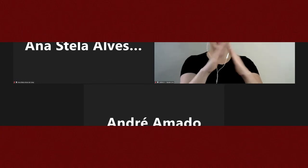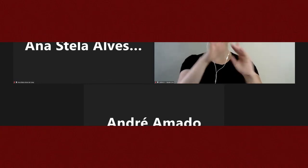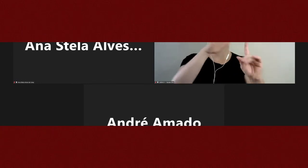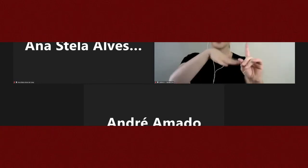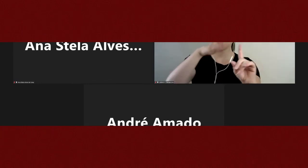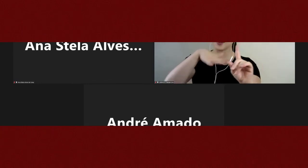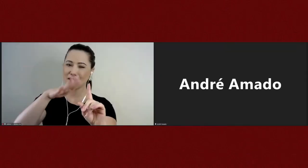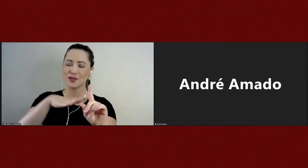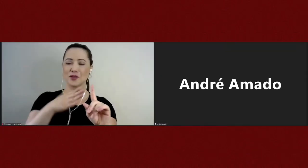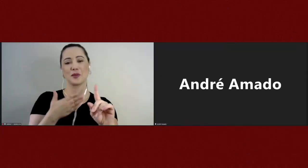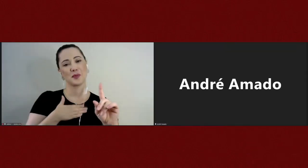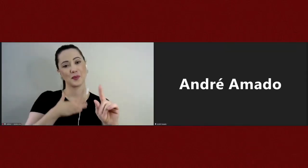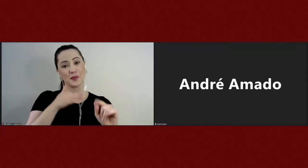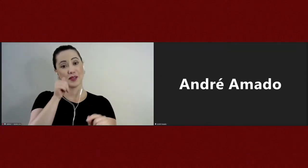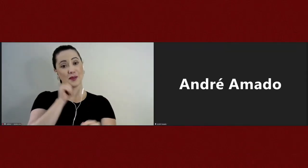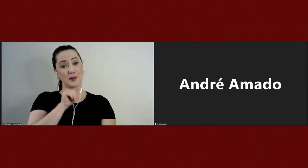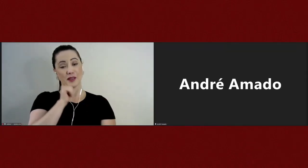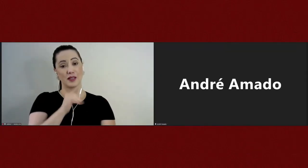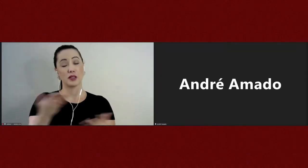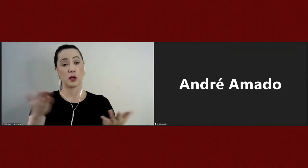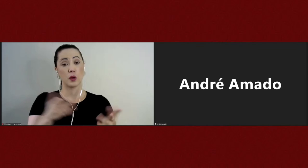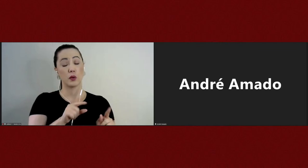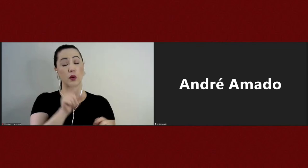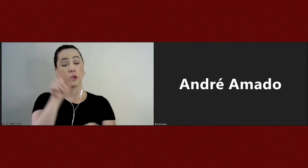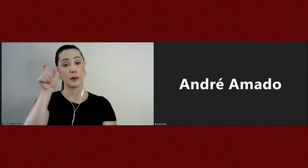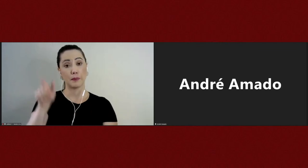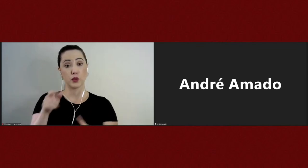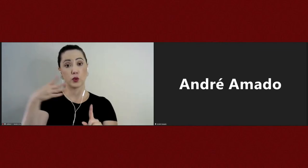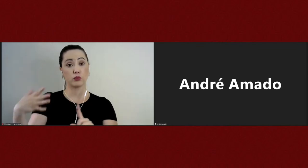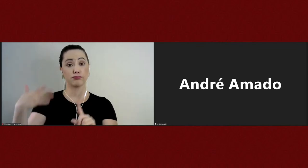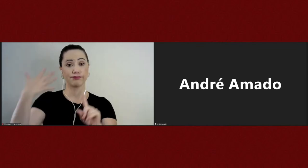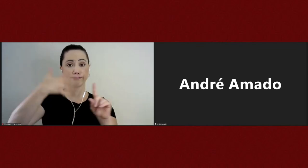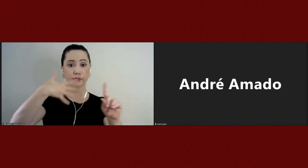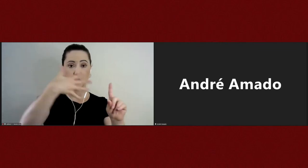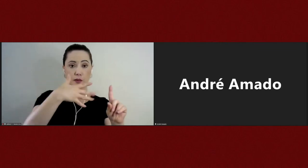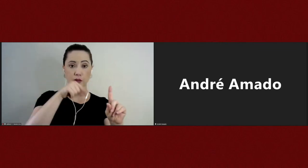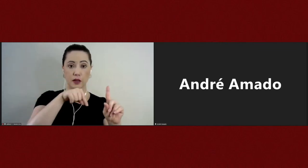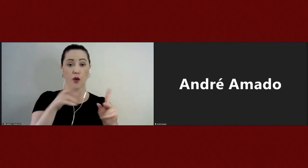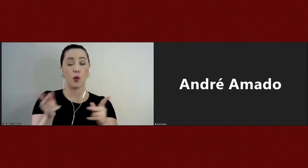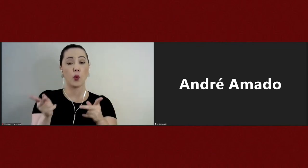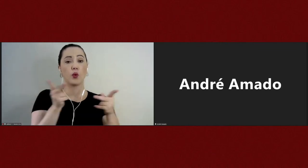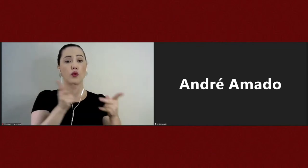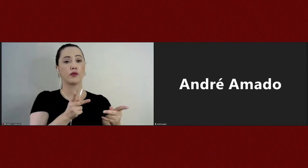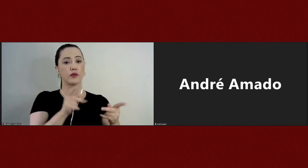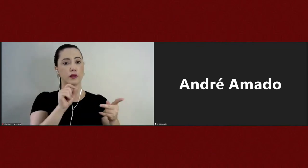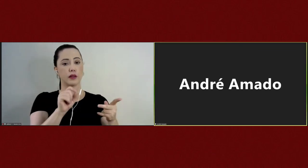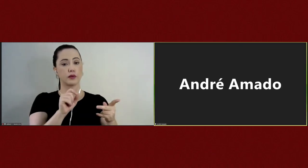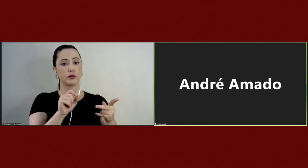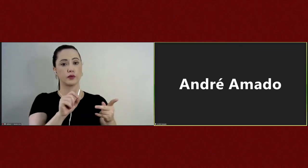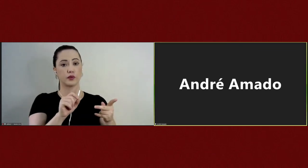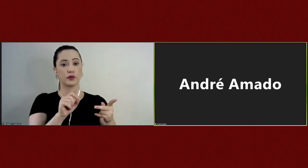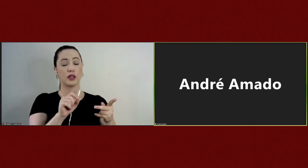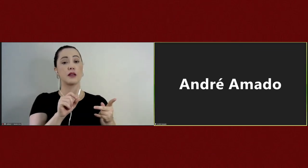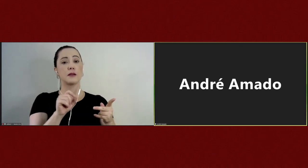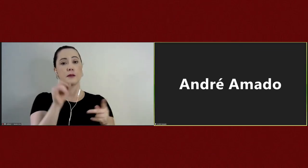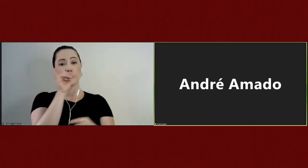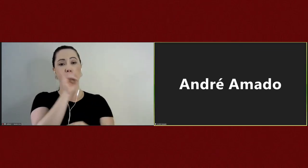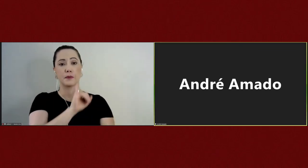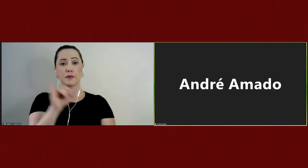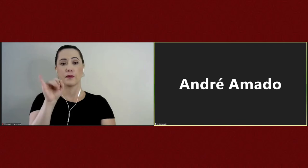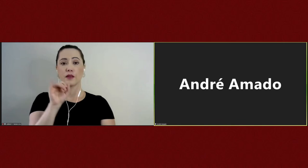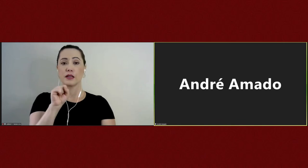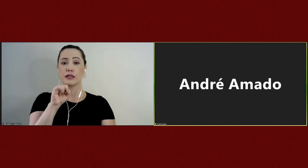mulheres. Passo a palavra agora ao nosso convidado italiano, Silvio